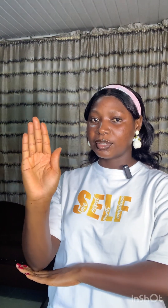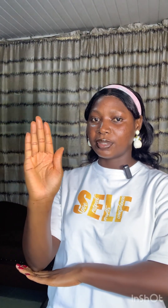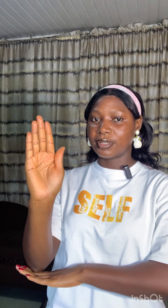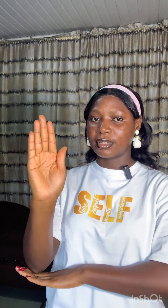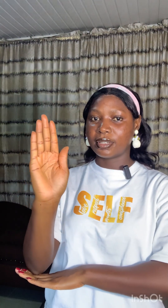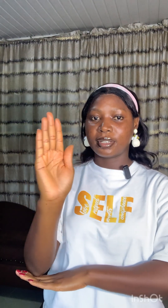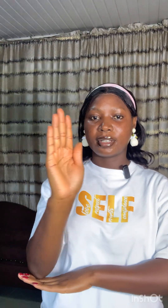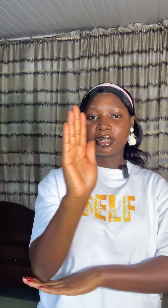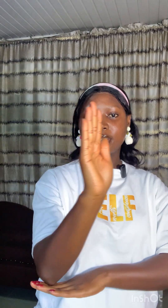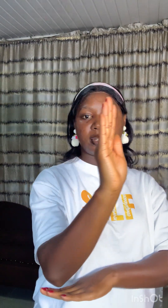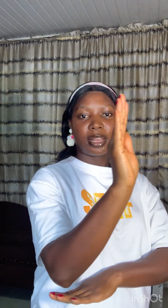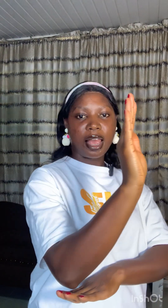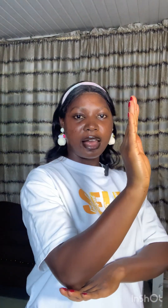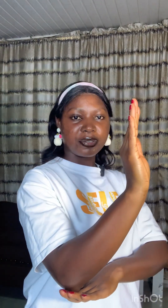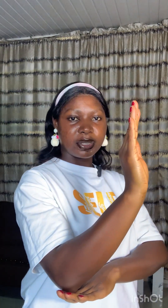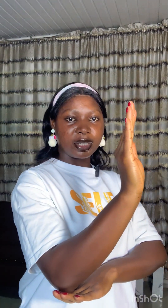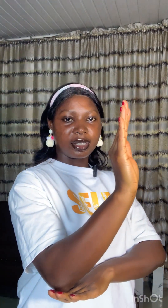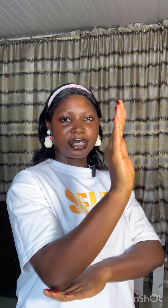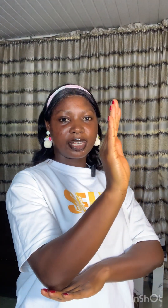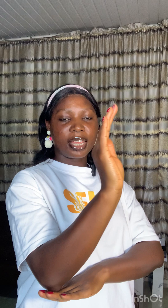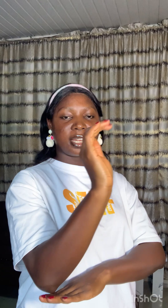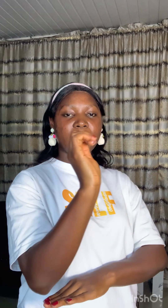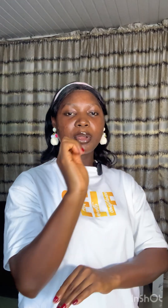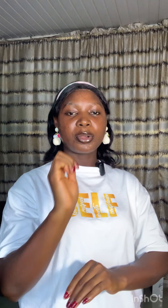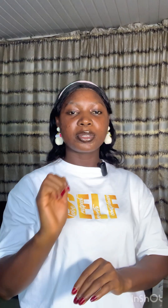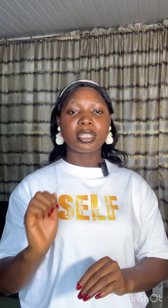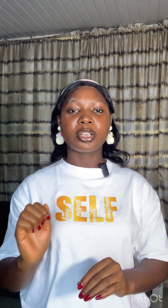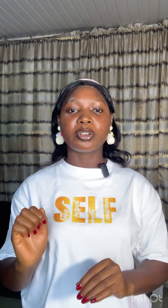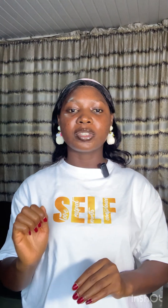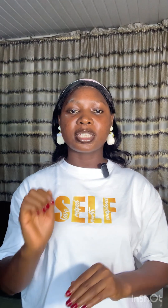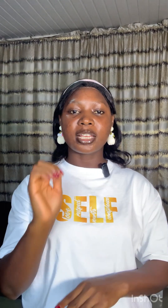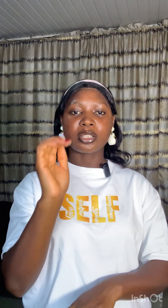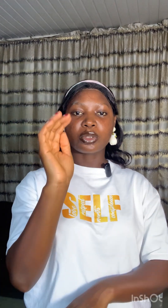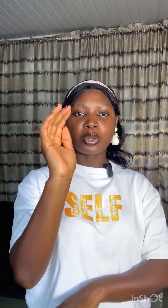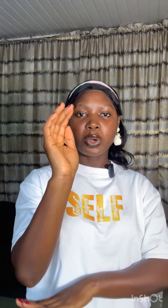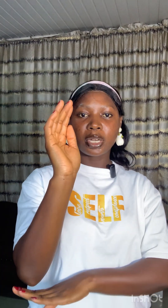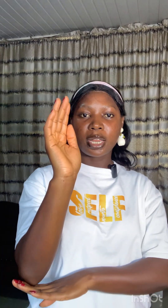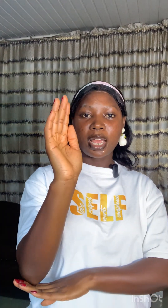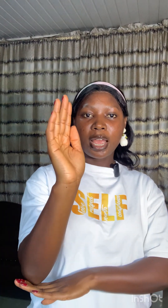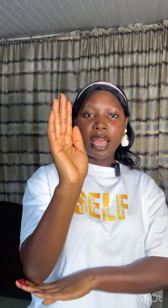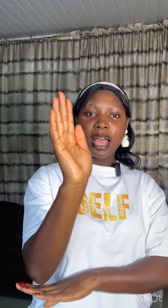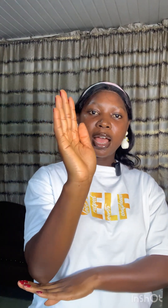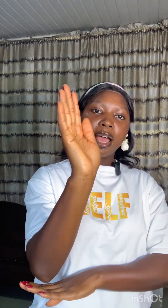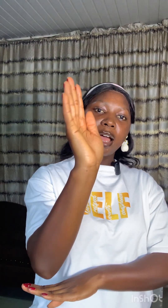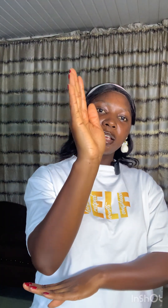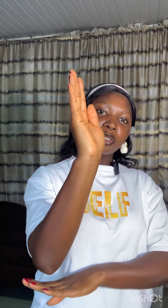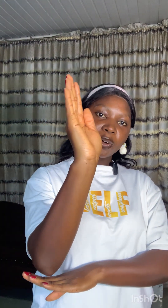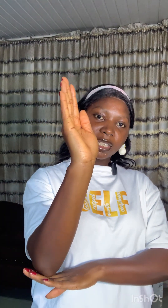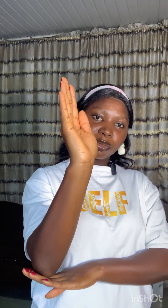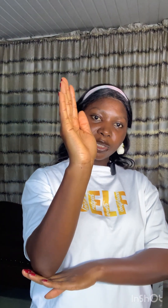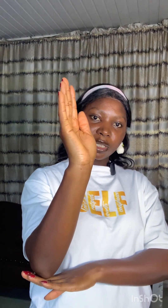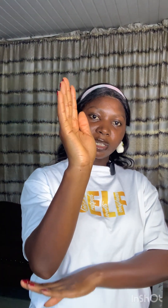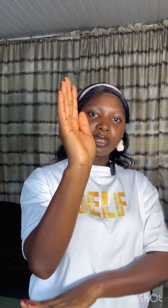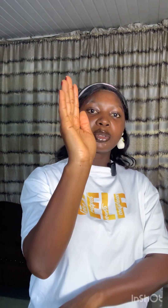afternoon, afternoon. Now we are going to think of this as the sun is already risen.